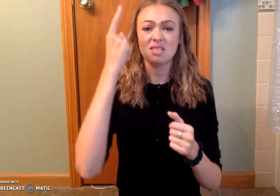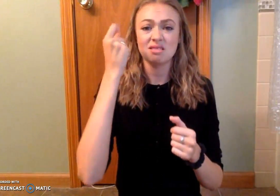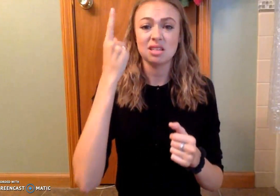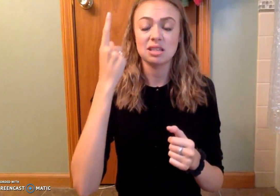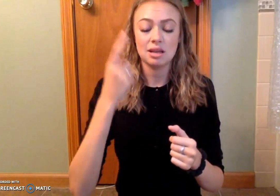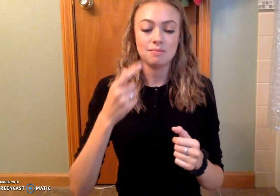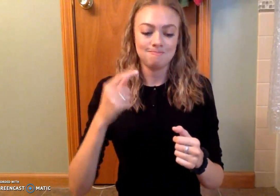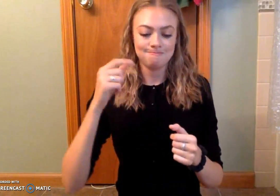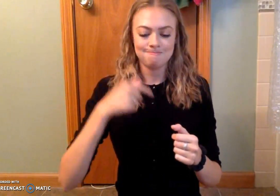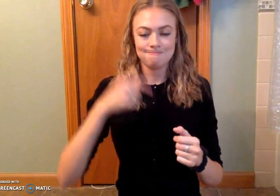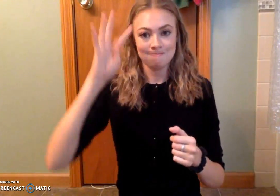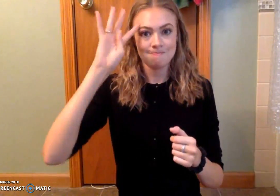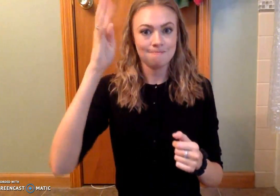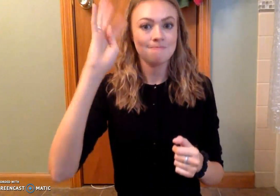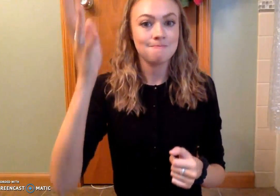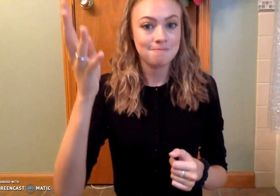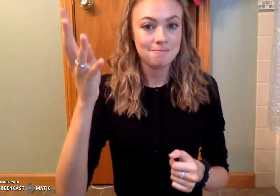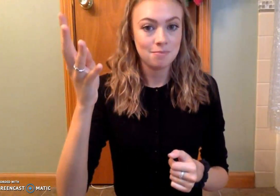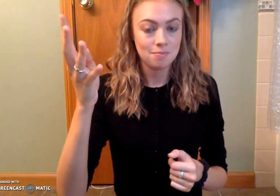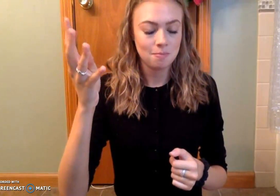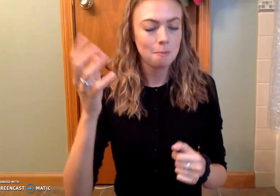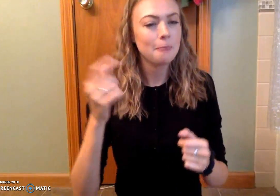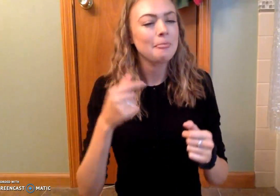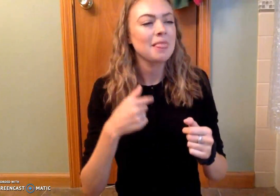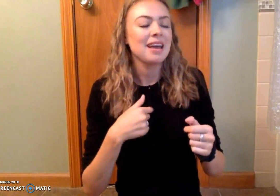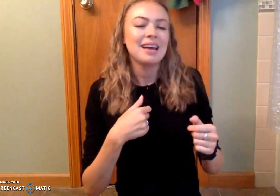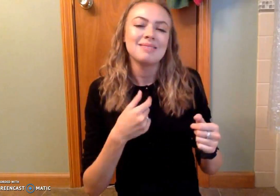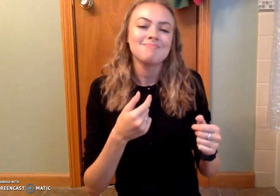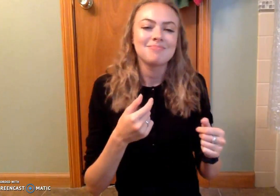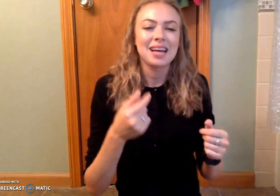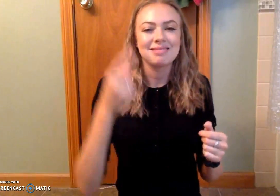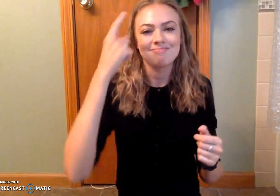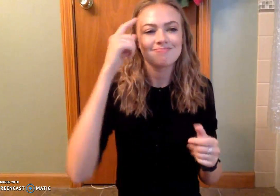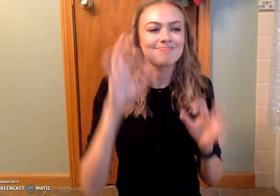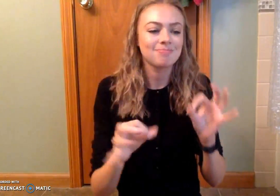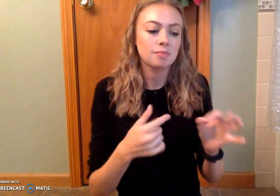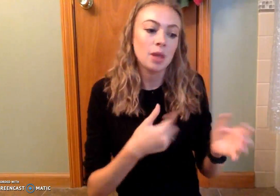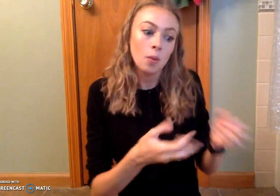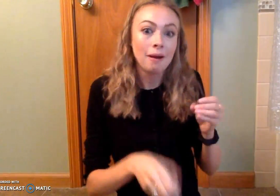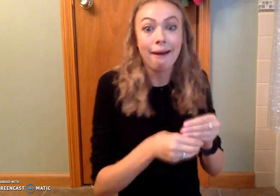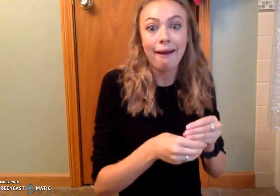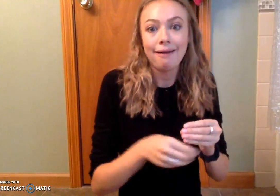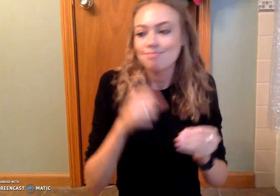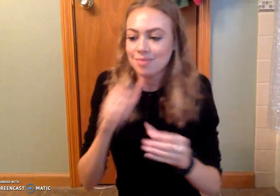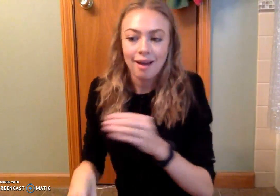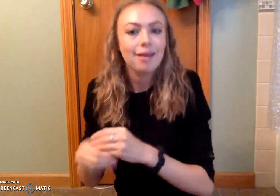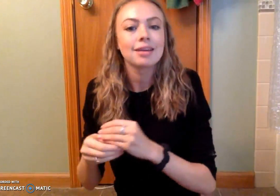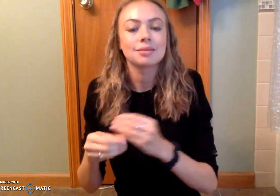And I just kind of just do a little bit of this and a little bit of that. So I think you're going to